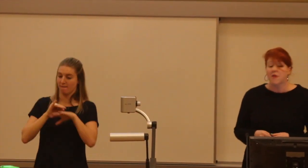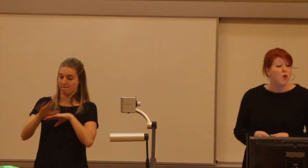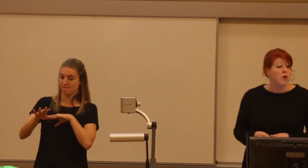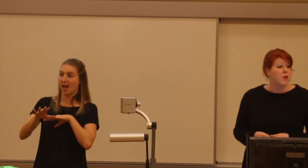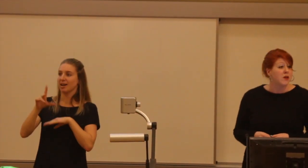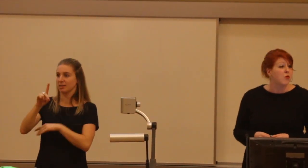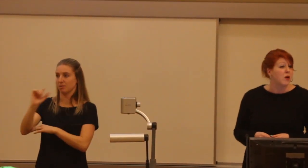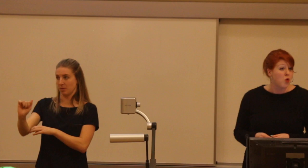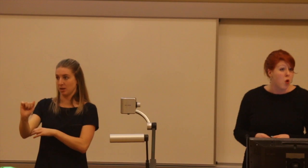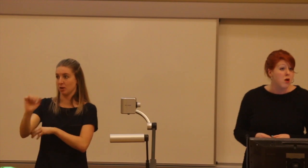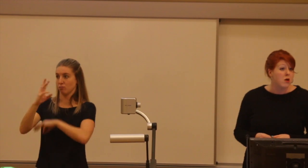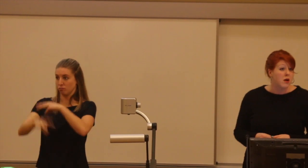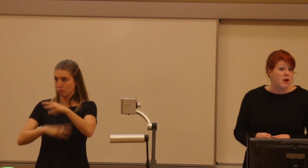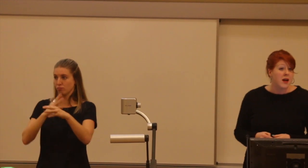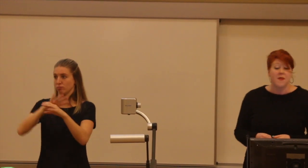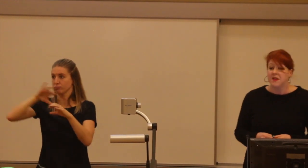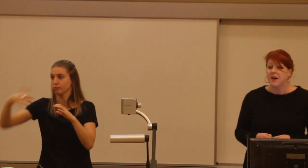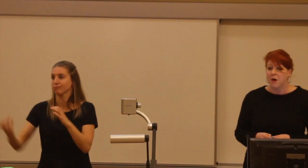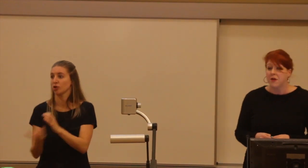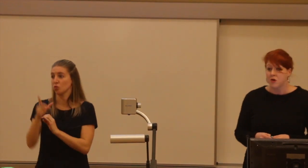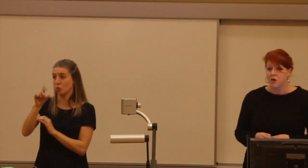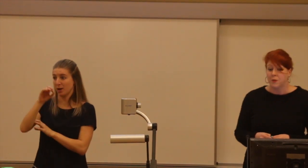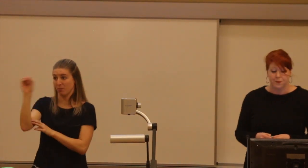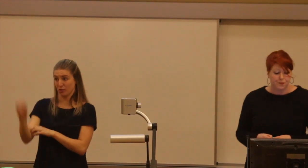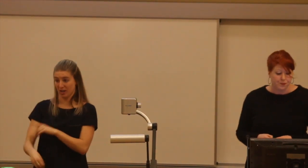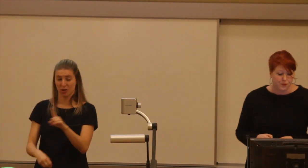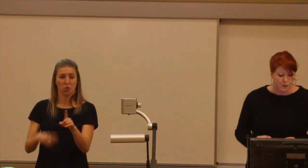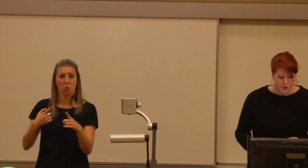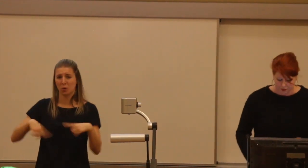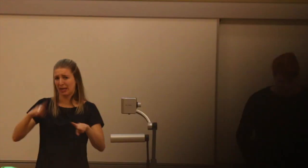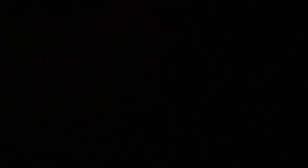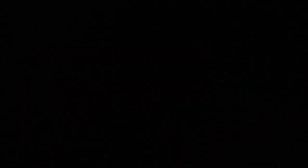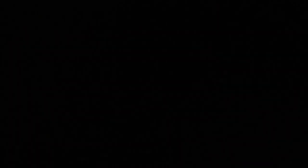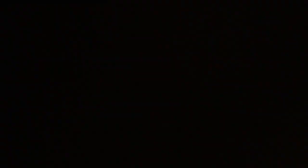cannot afford really to ignore this health issue.